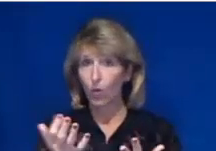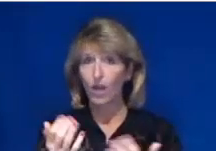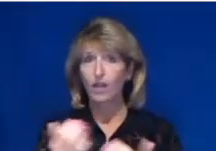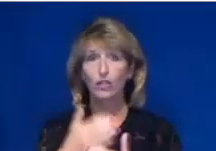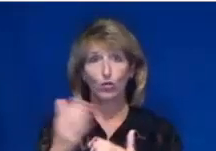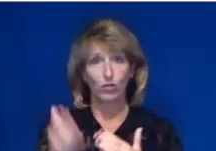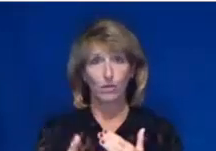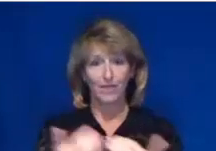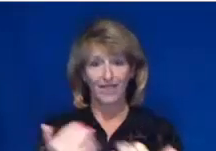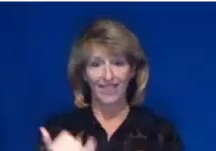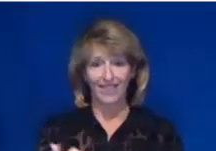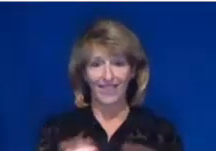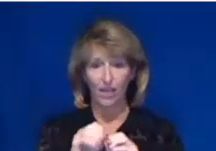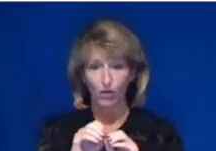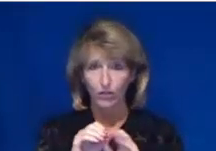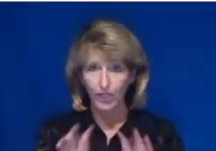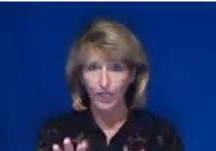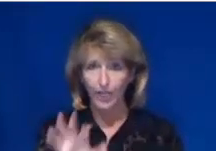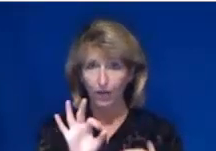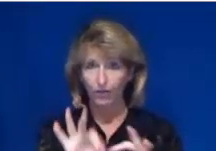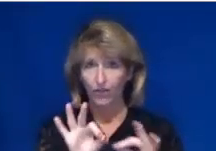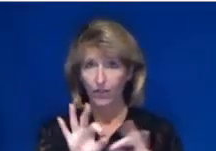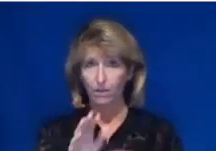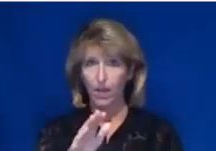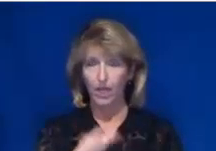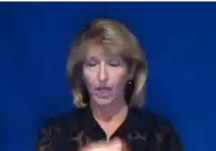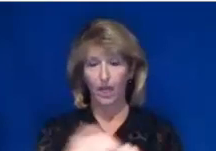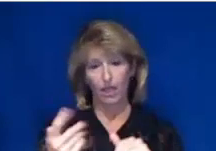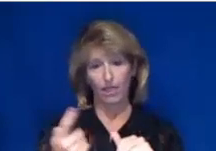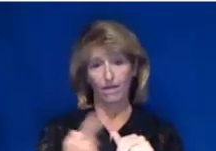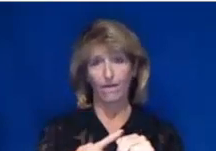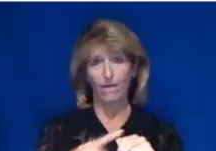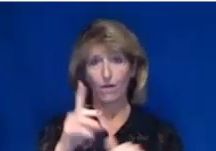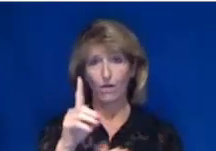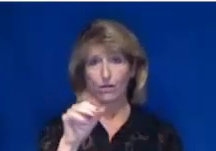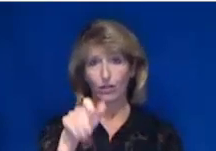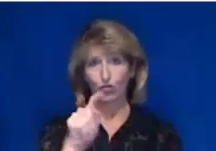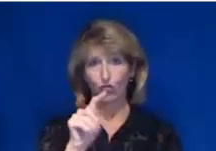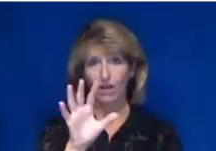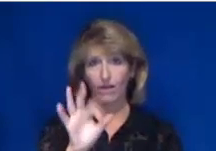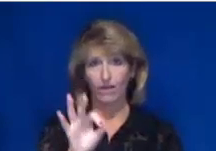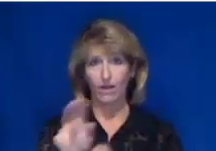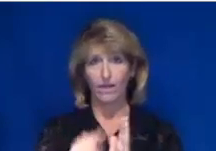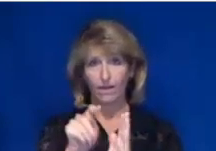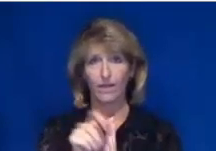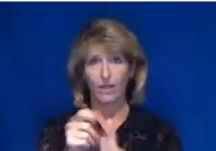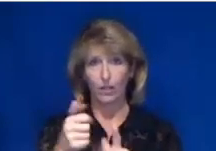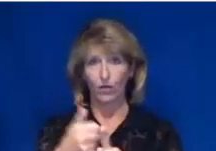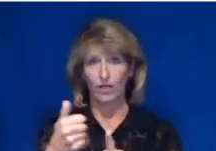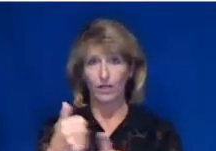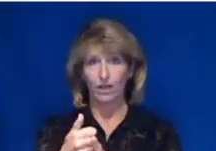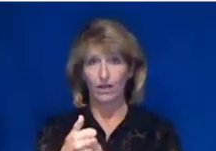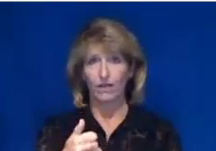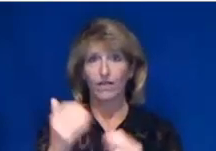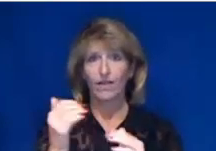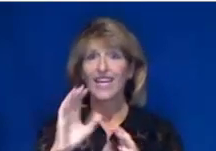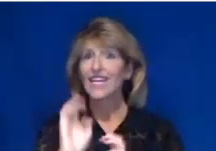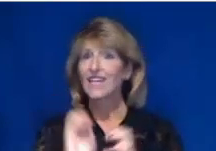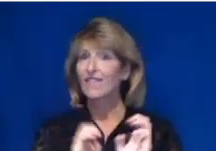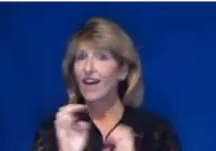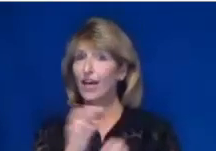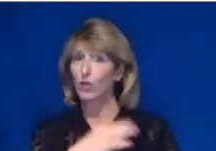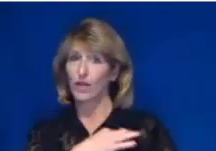And during the first part of this process, we will solicit feedback or back translation